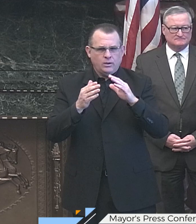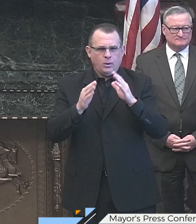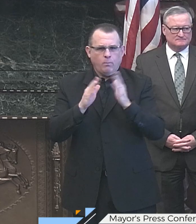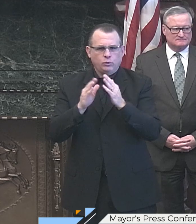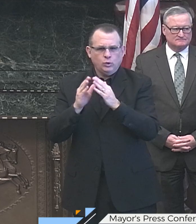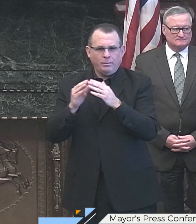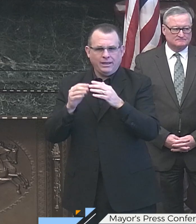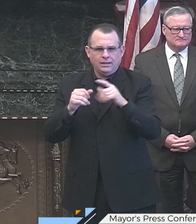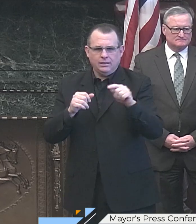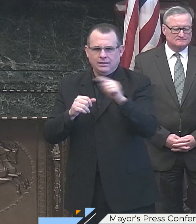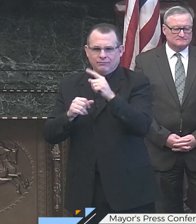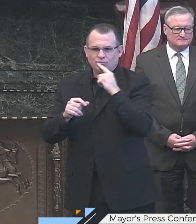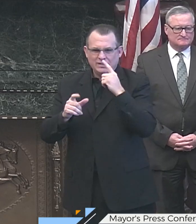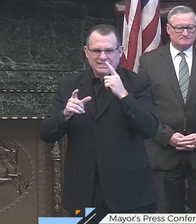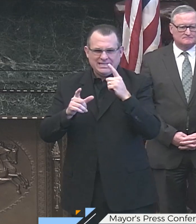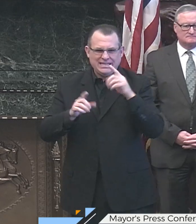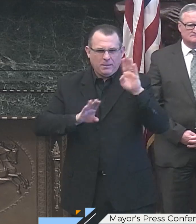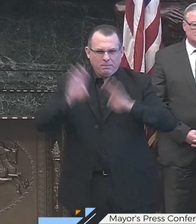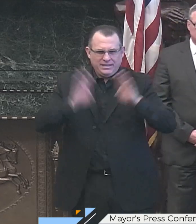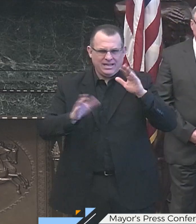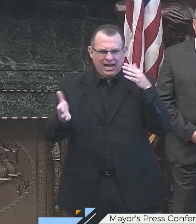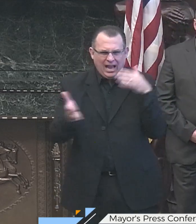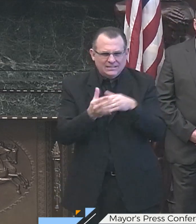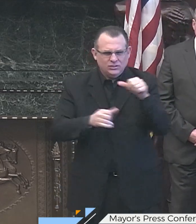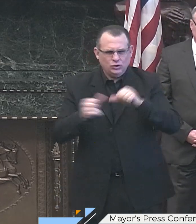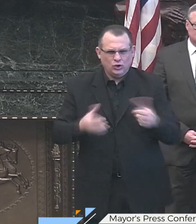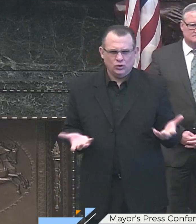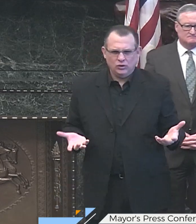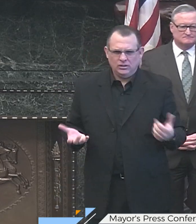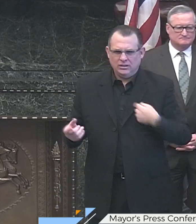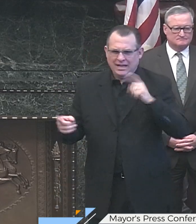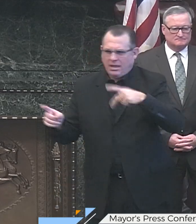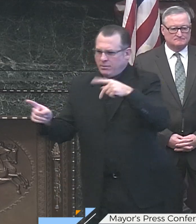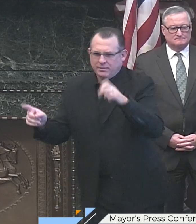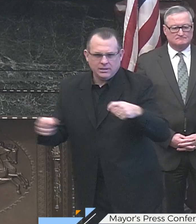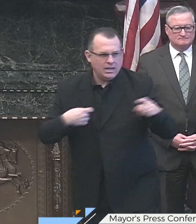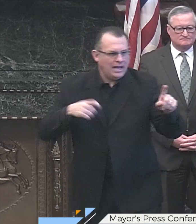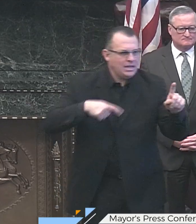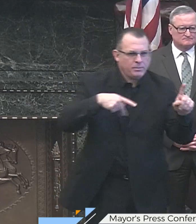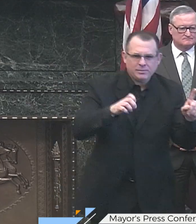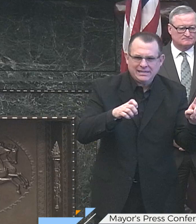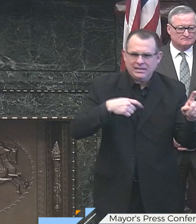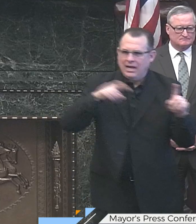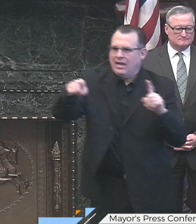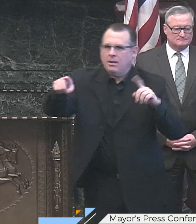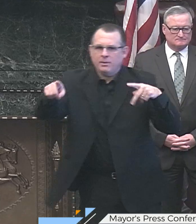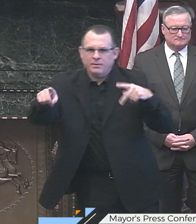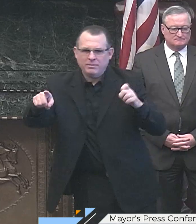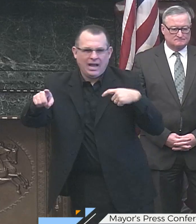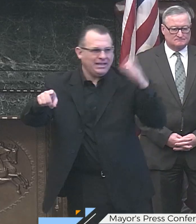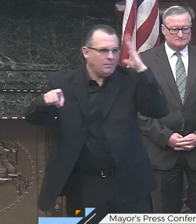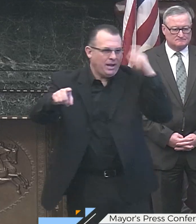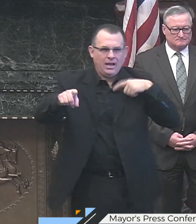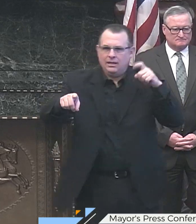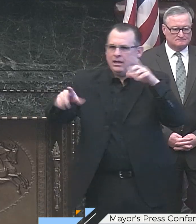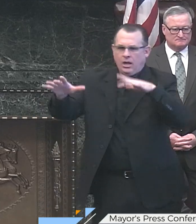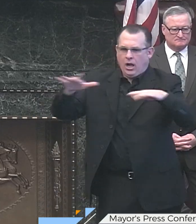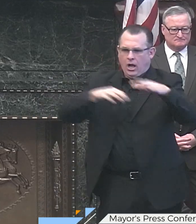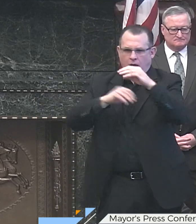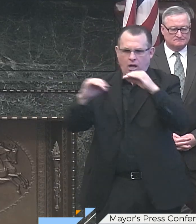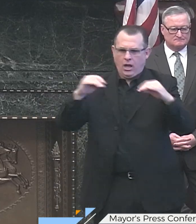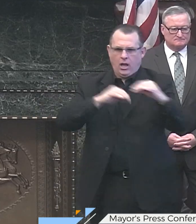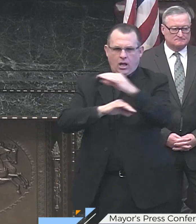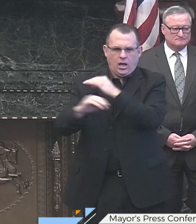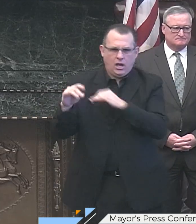other for the equipment that you need to combat this virus. Now, is that something